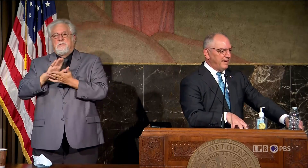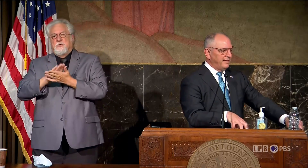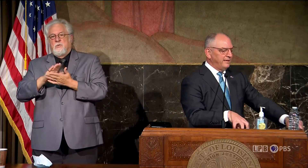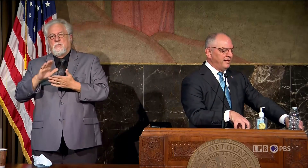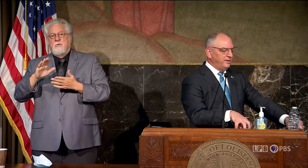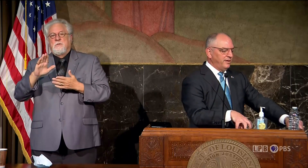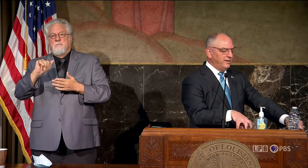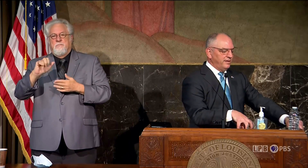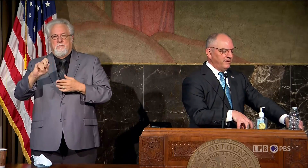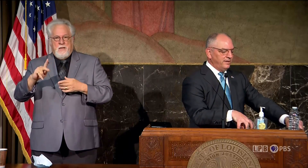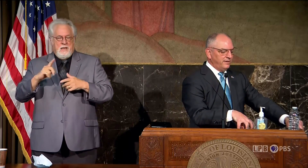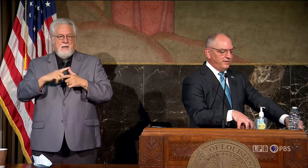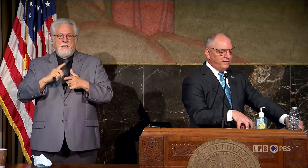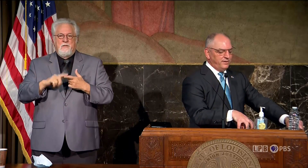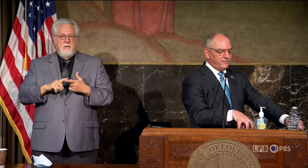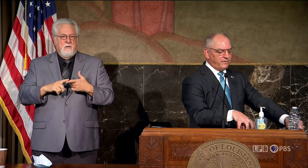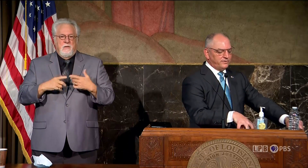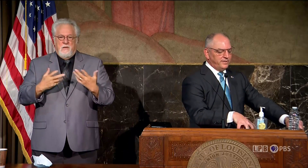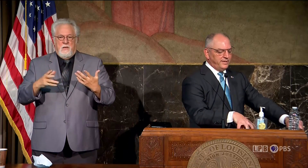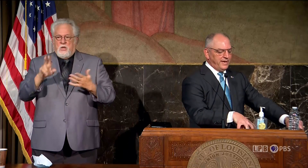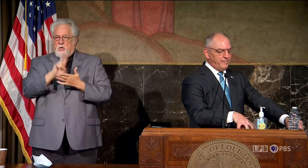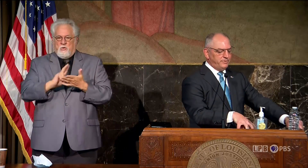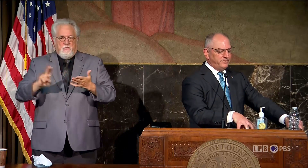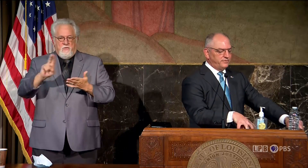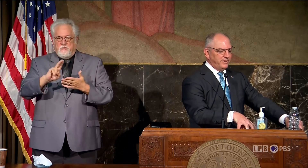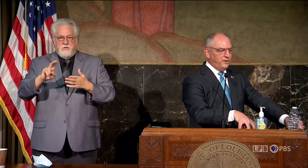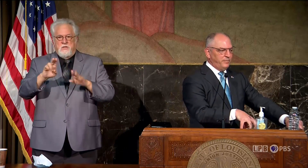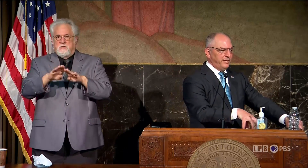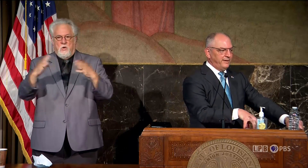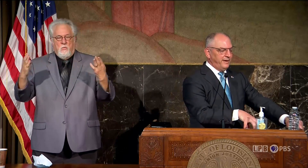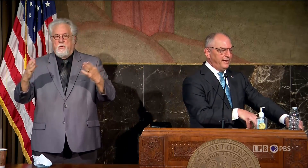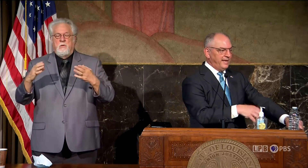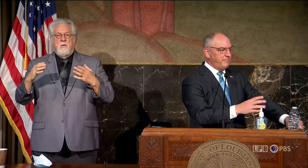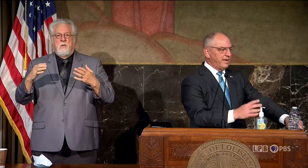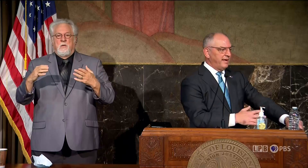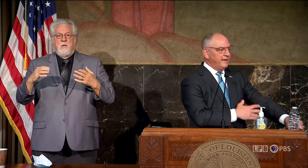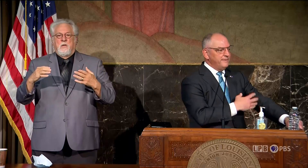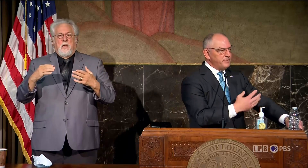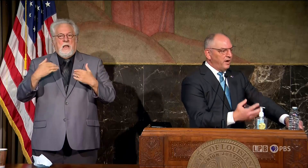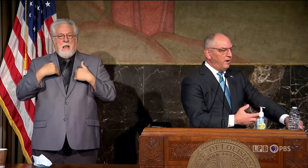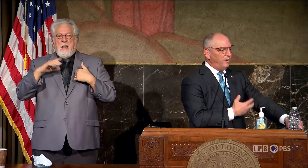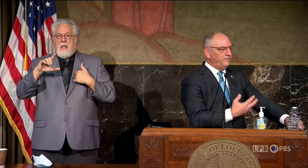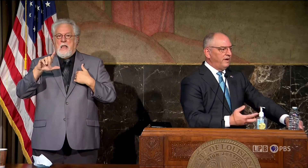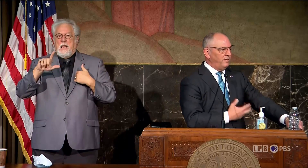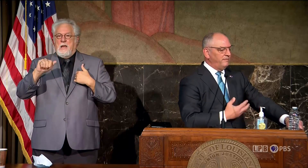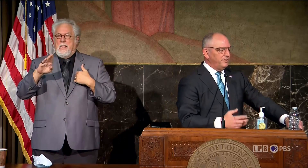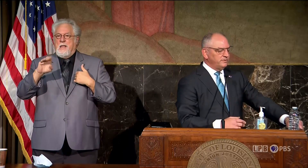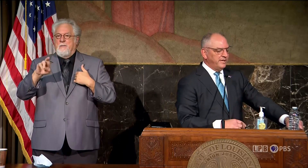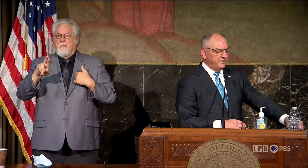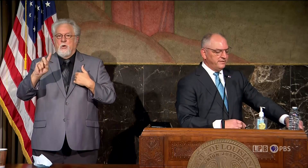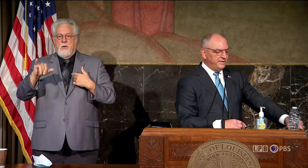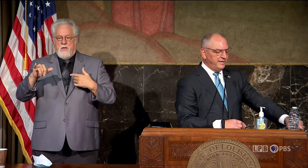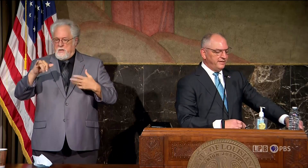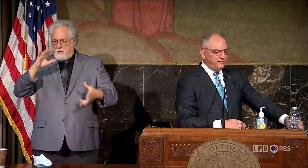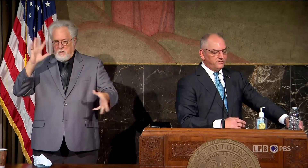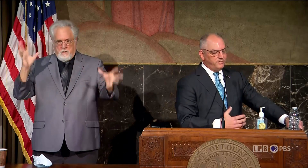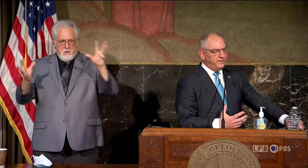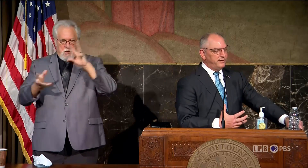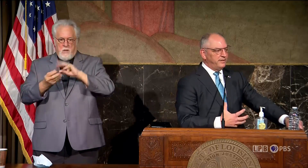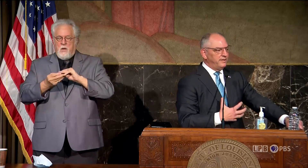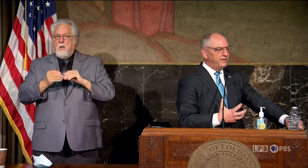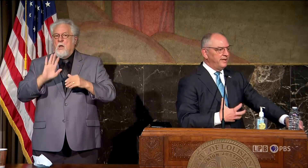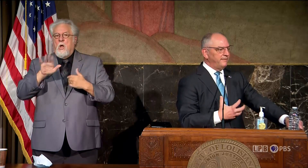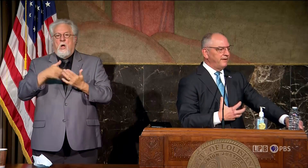coming back, and university campuses reopening, and you had Labor Day. All of those things, and it's